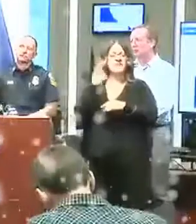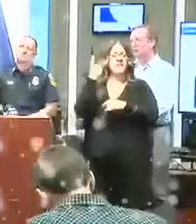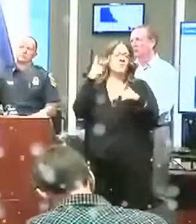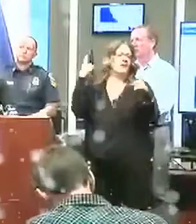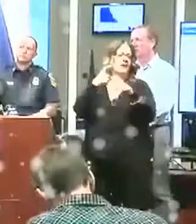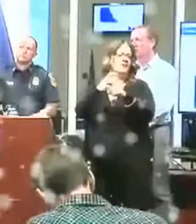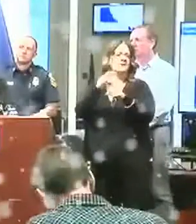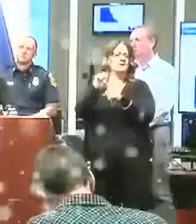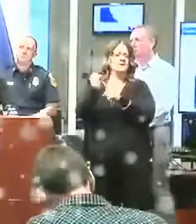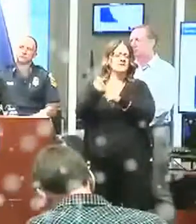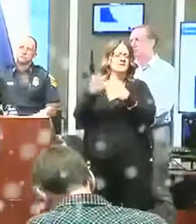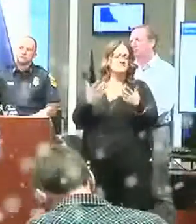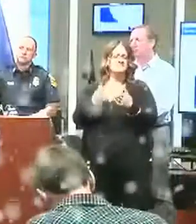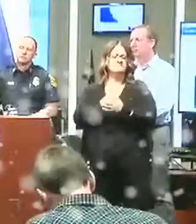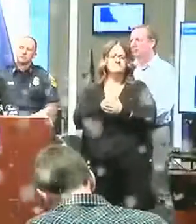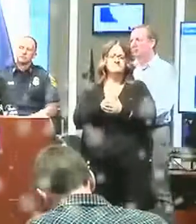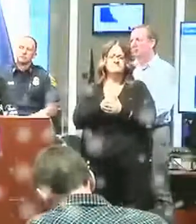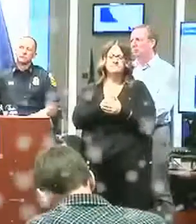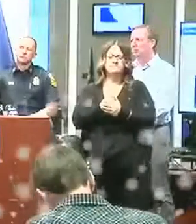complex situations, and